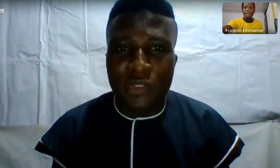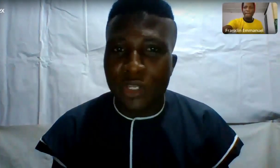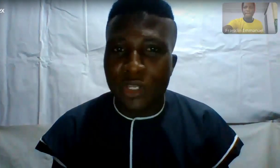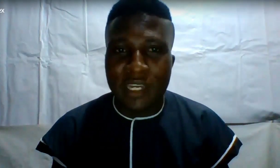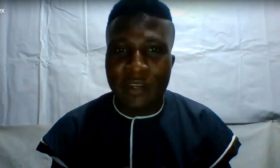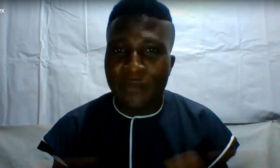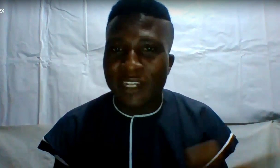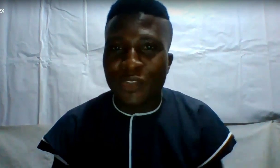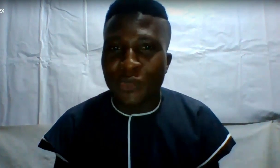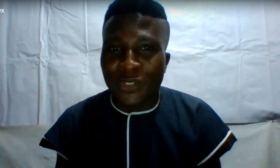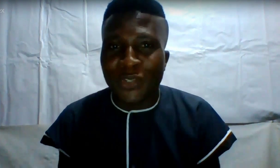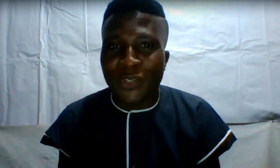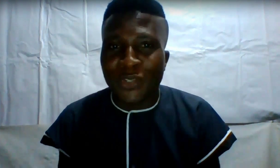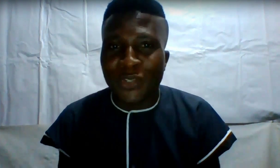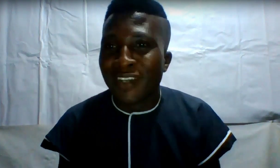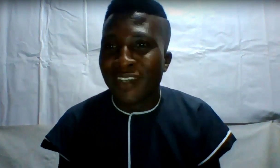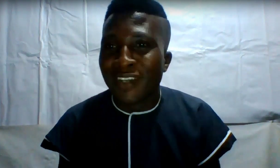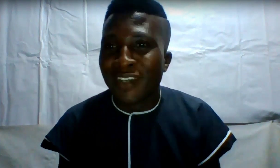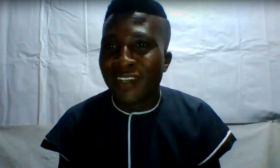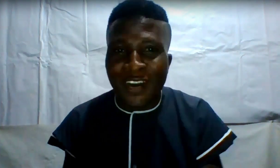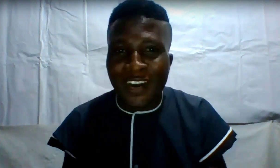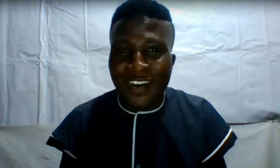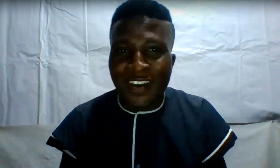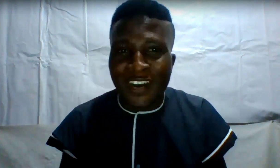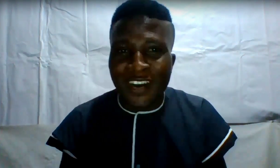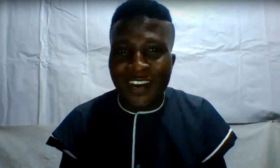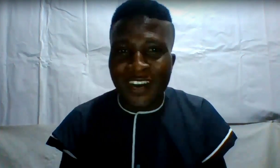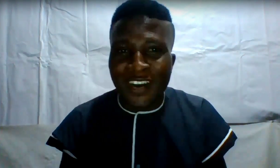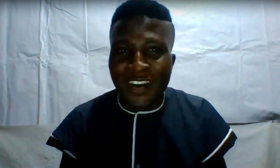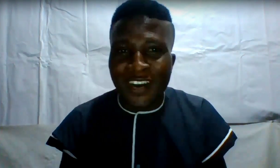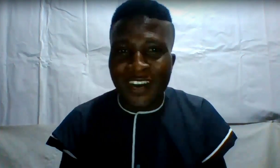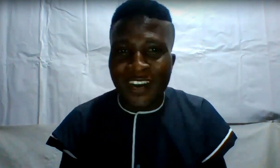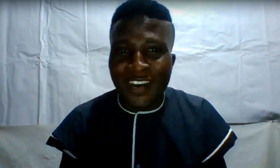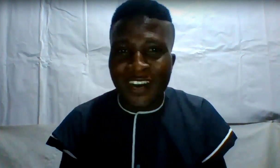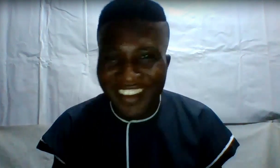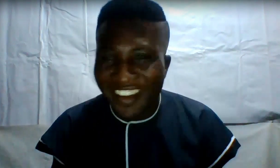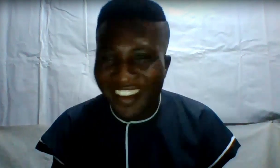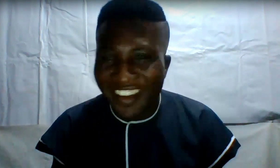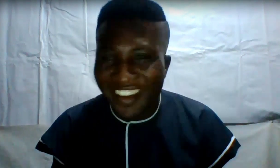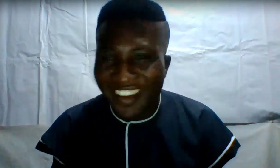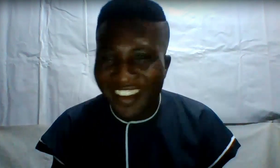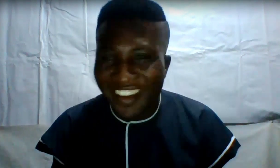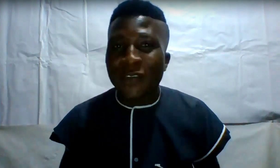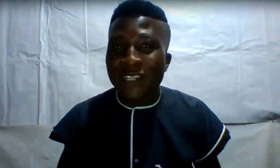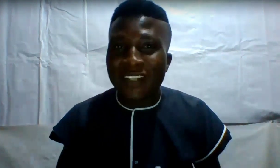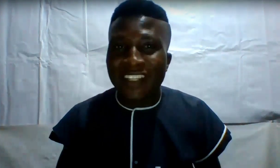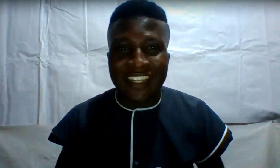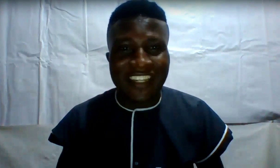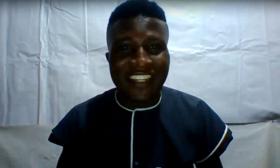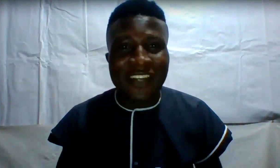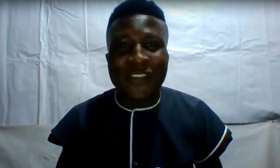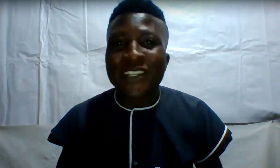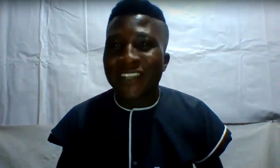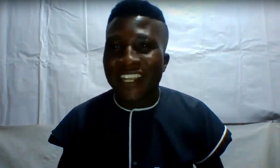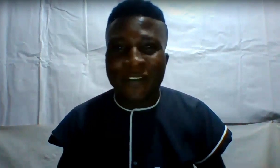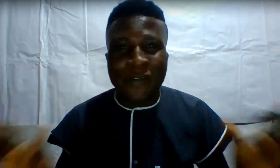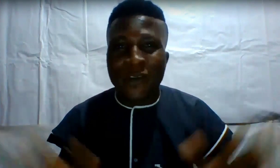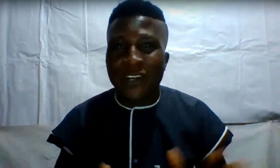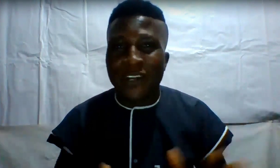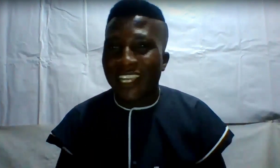those long. You certainly are the one. All right, good evening. Good evening, everyone, again, and